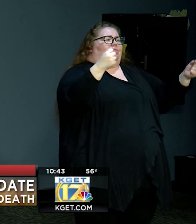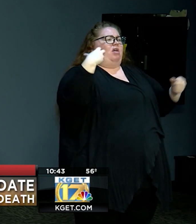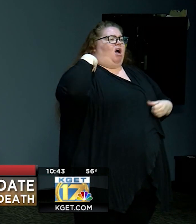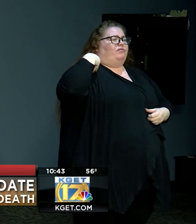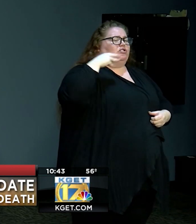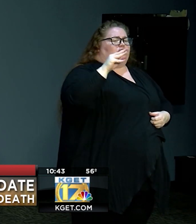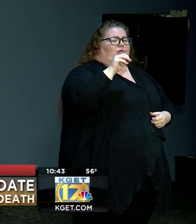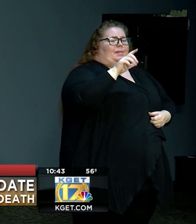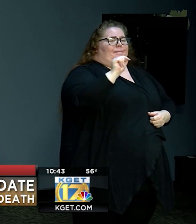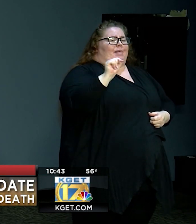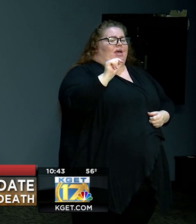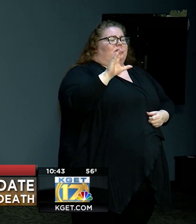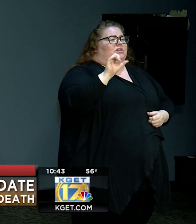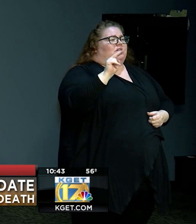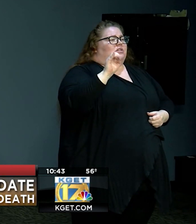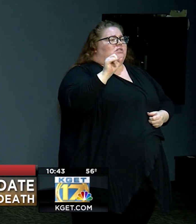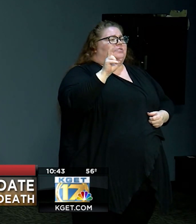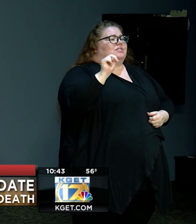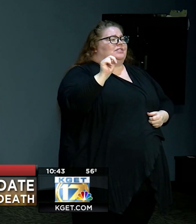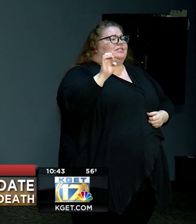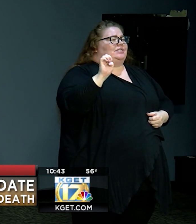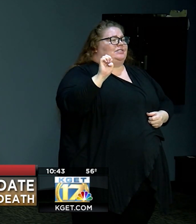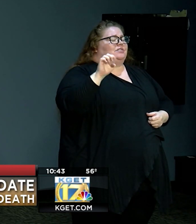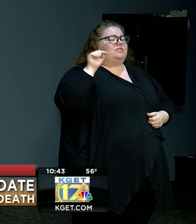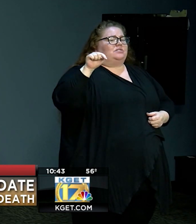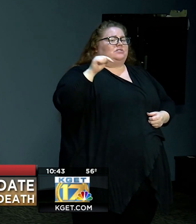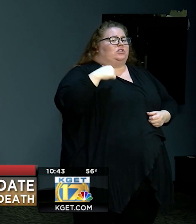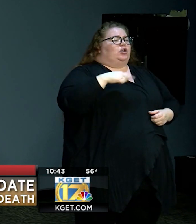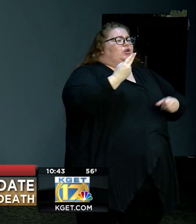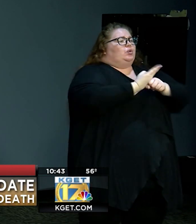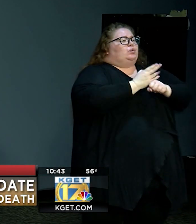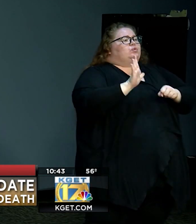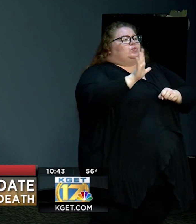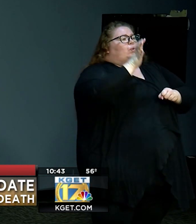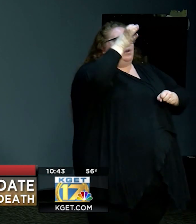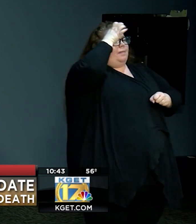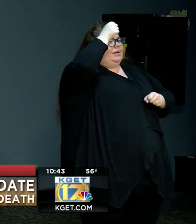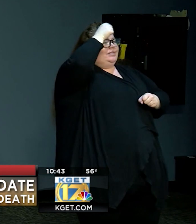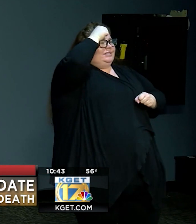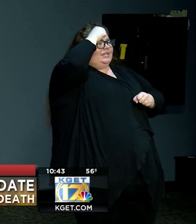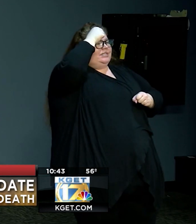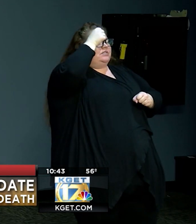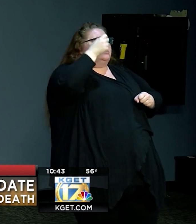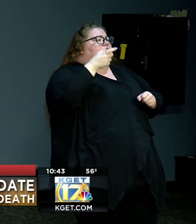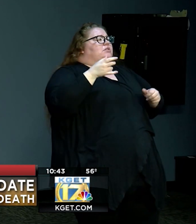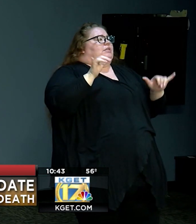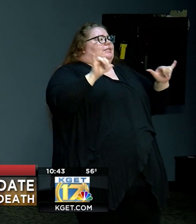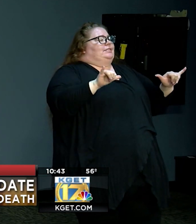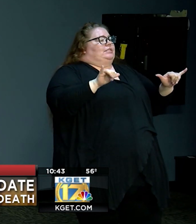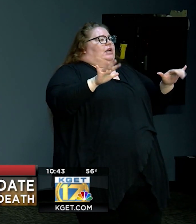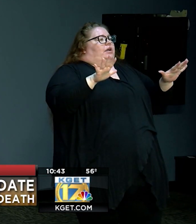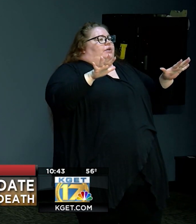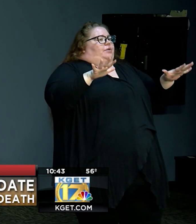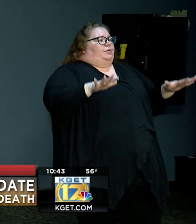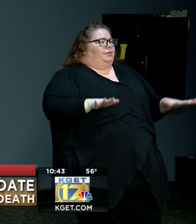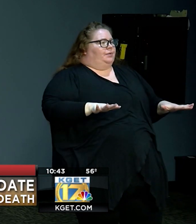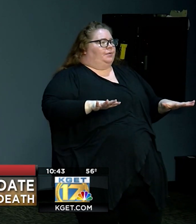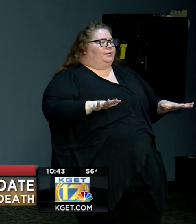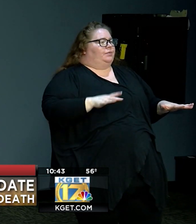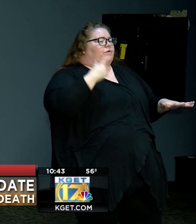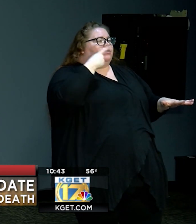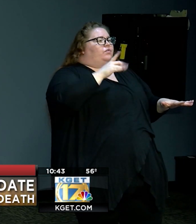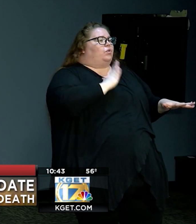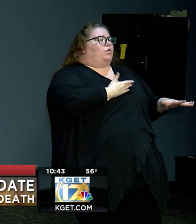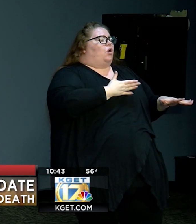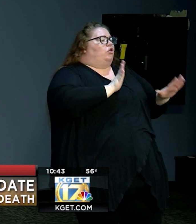that we use our own common sense, that we remain calm for our children and for our family